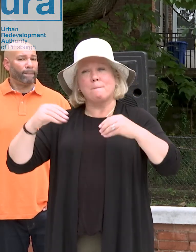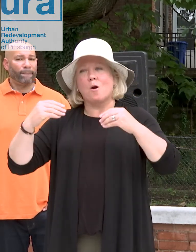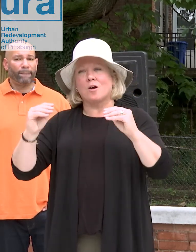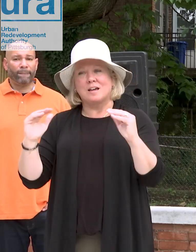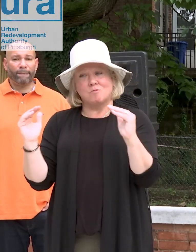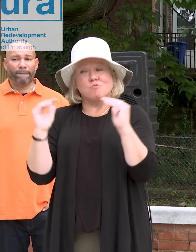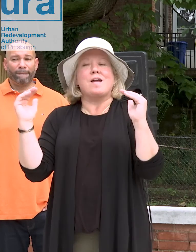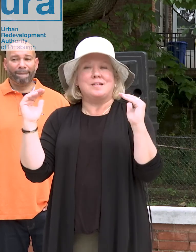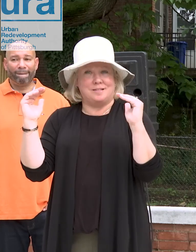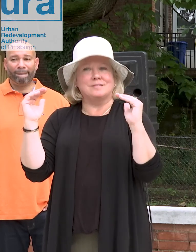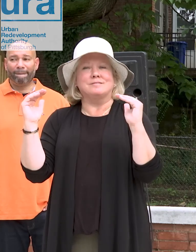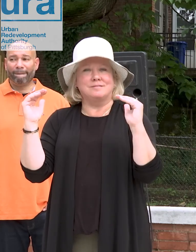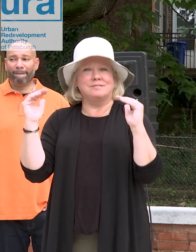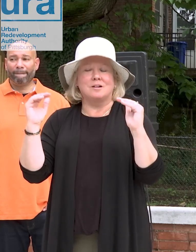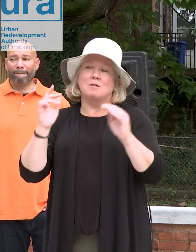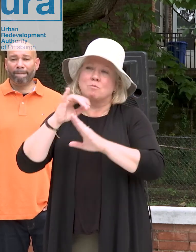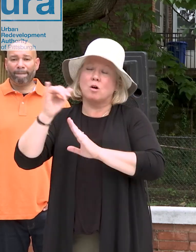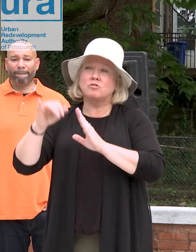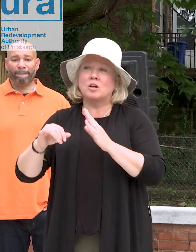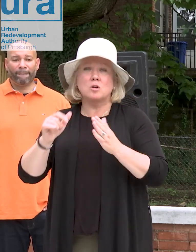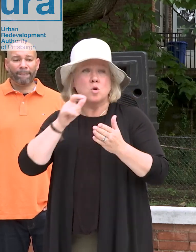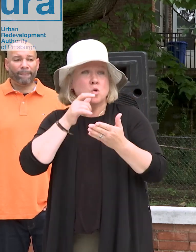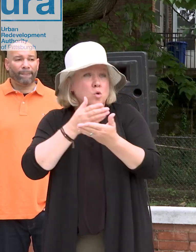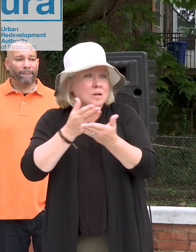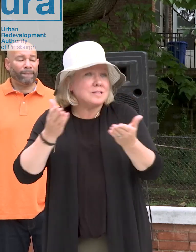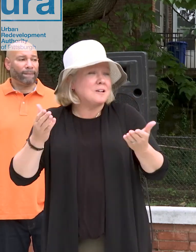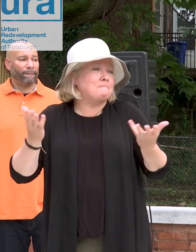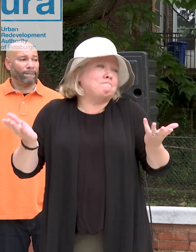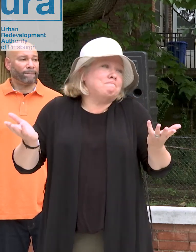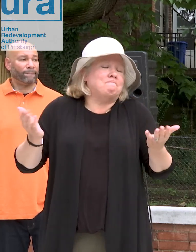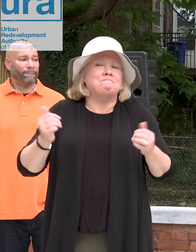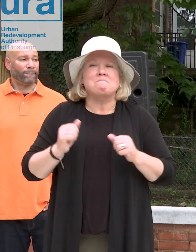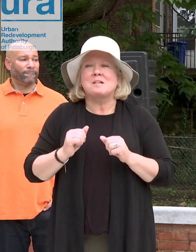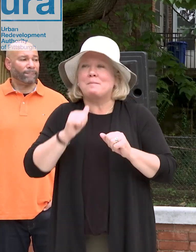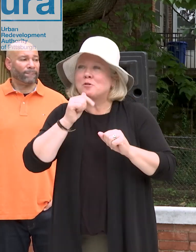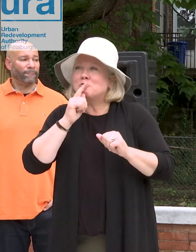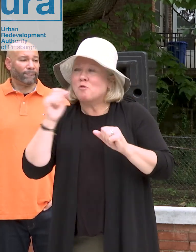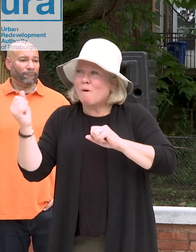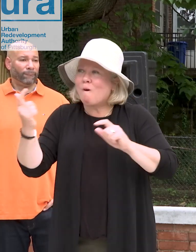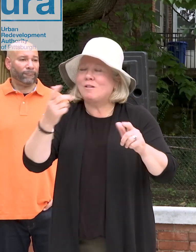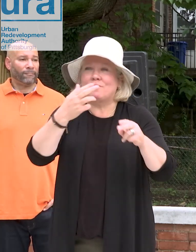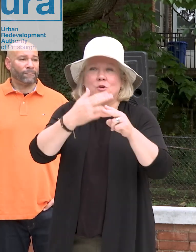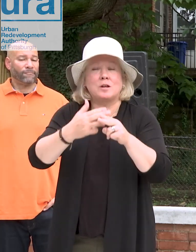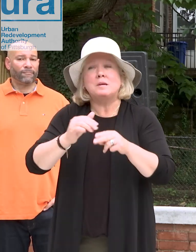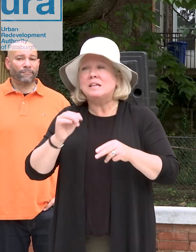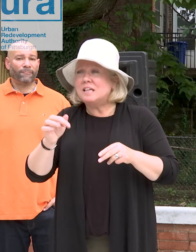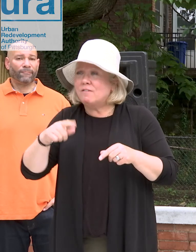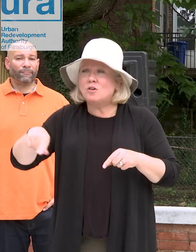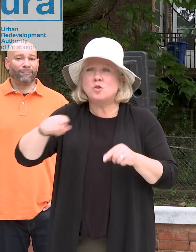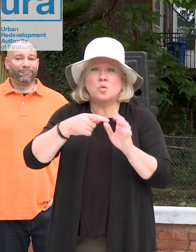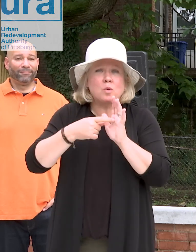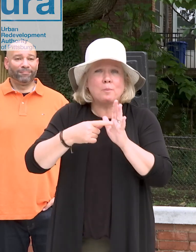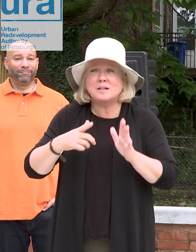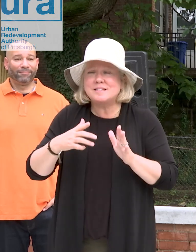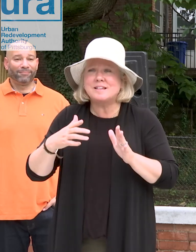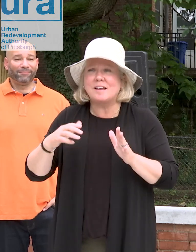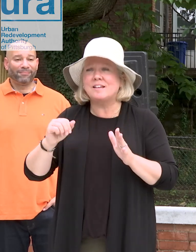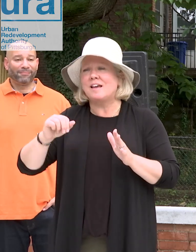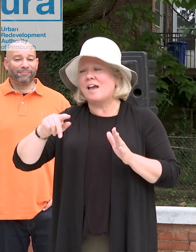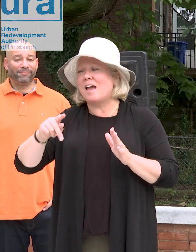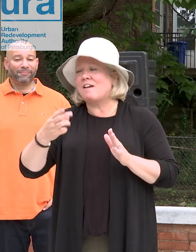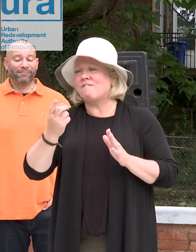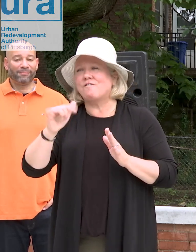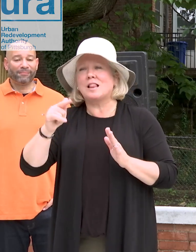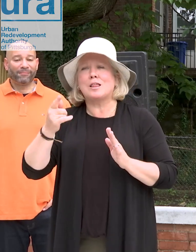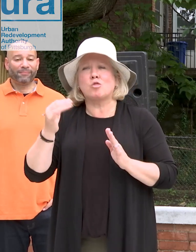all is here, but if you represent a philanthropic organization, please come talk with us. We need your help. If